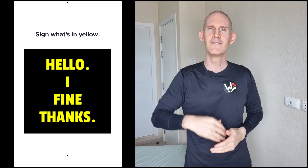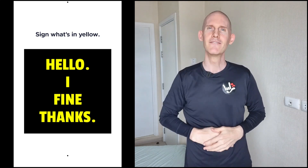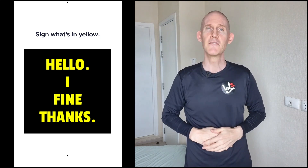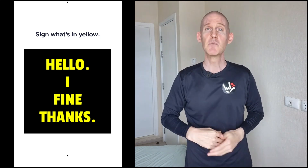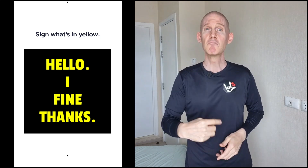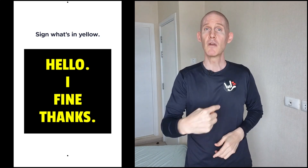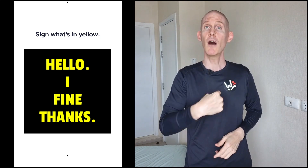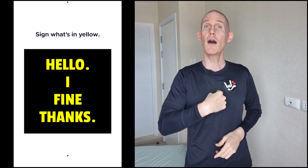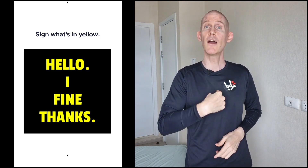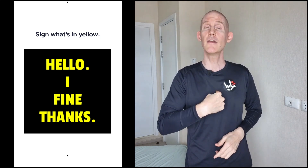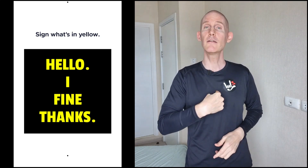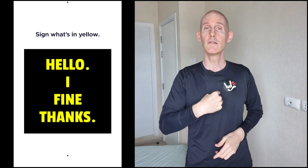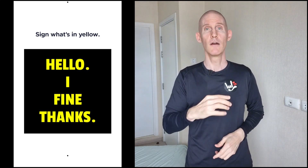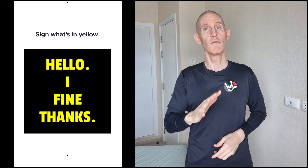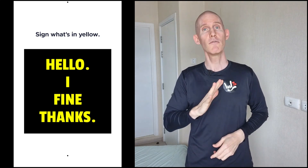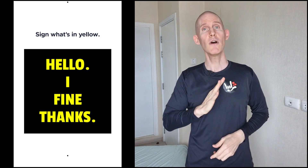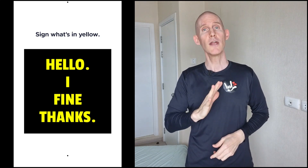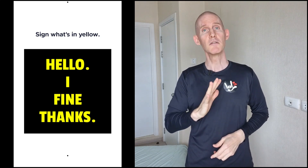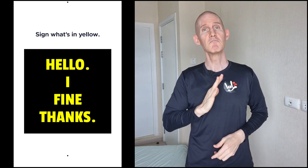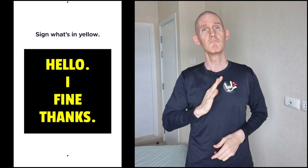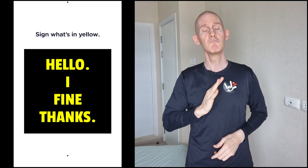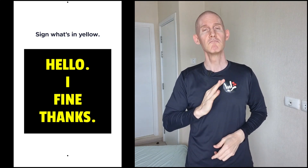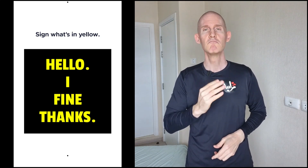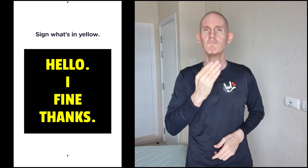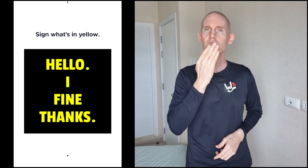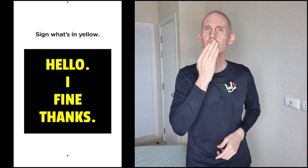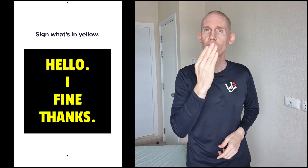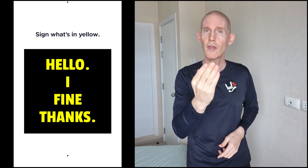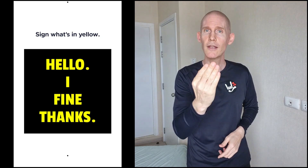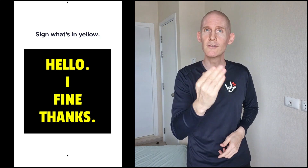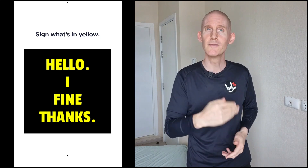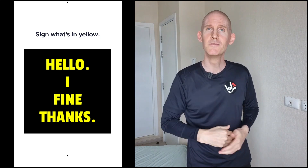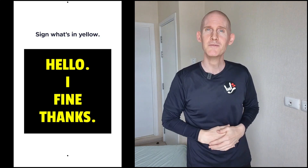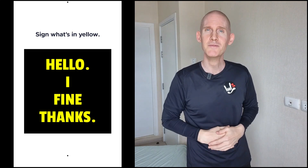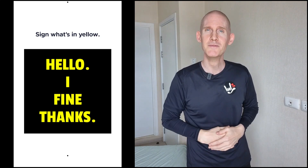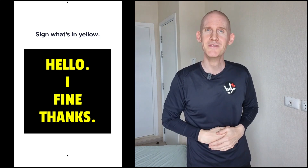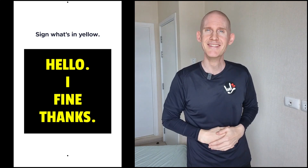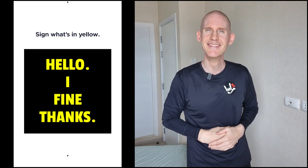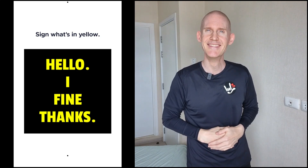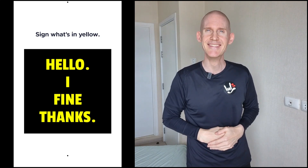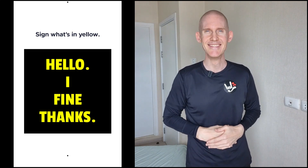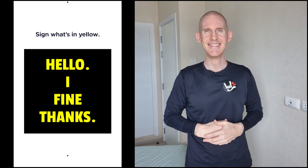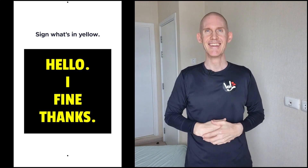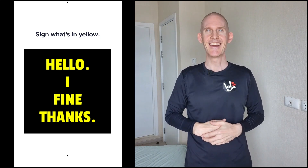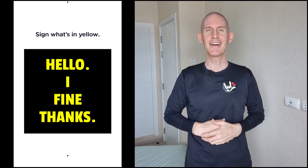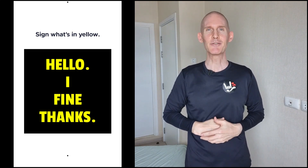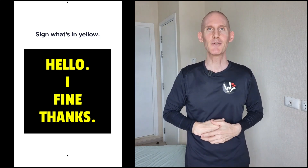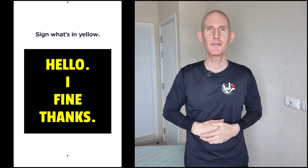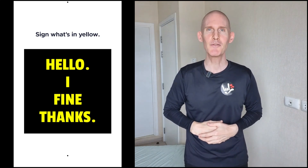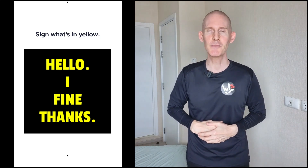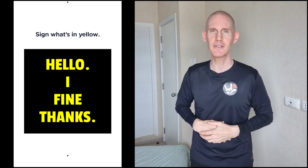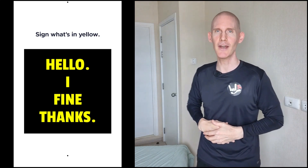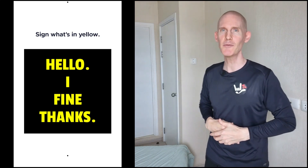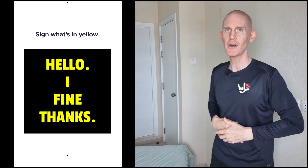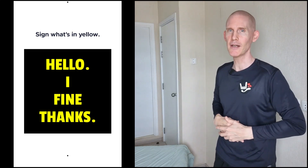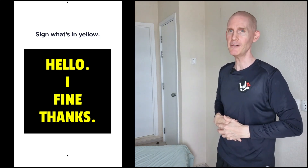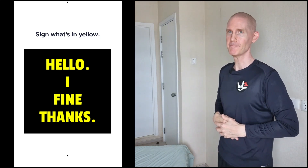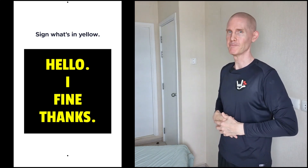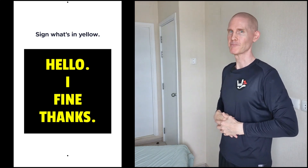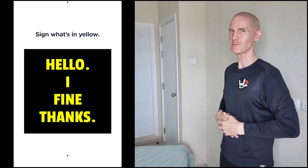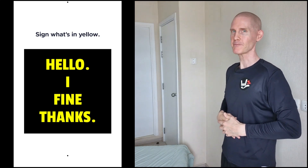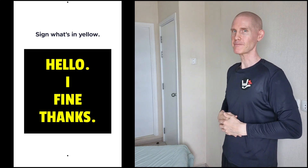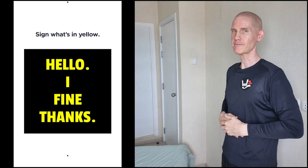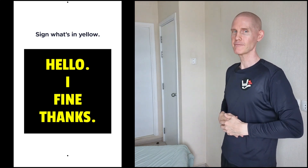Hello. I fine. Thanks. All right, I'll show it to you from the side. Why